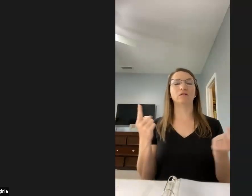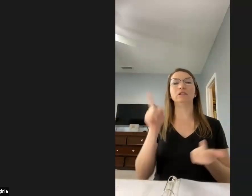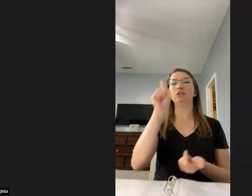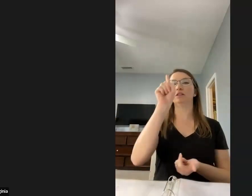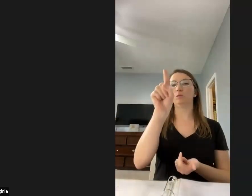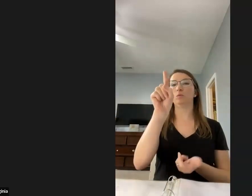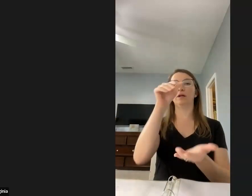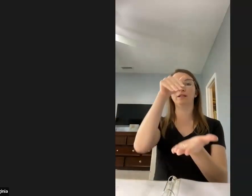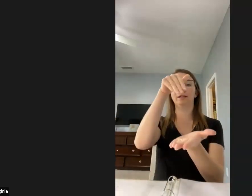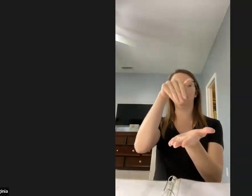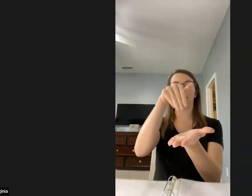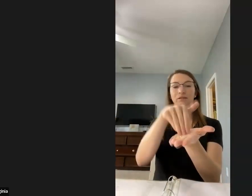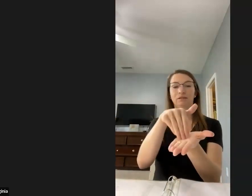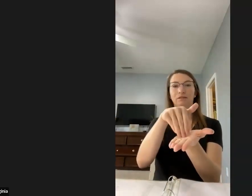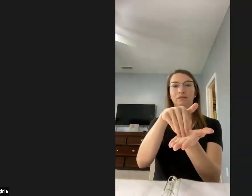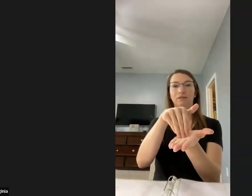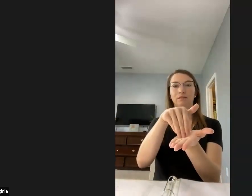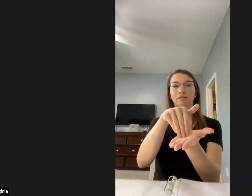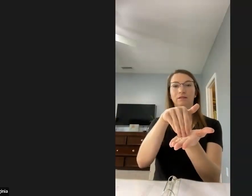1,000, you're going to do 1 and then